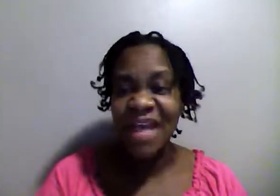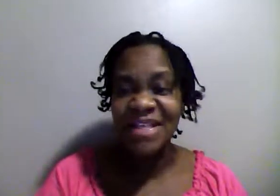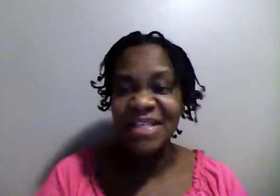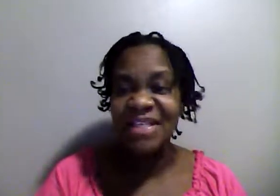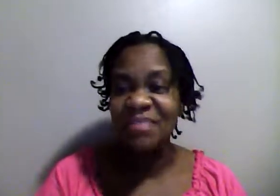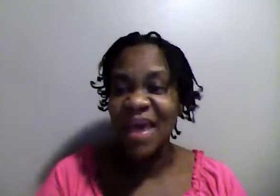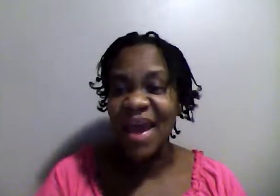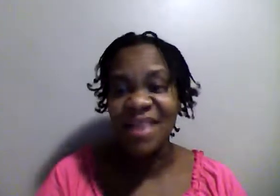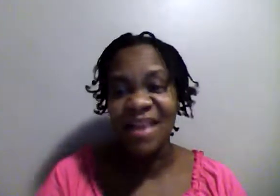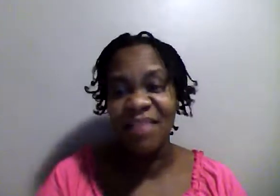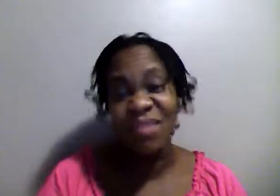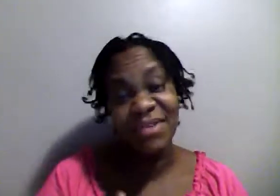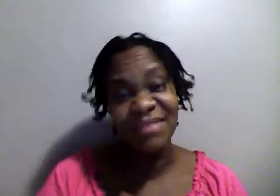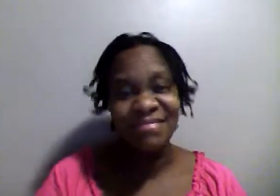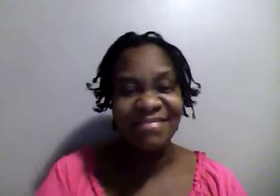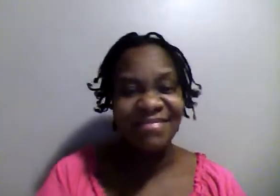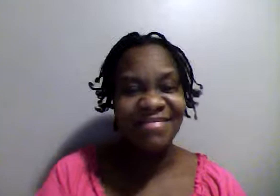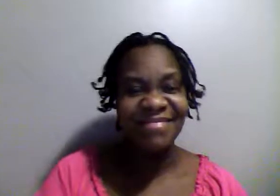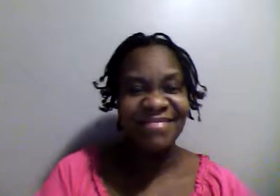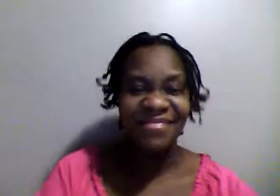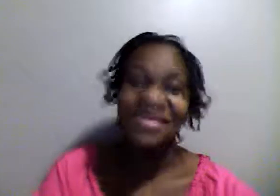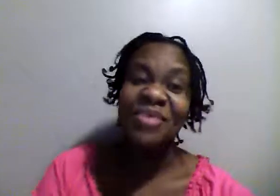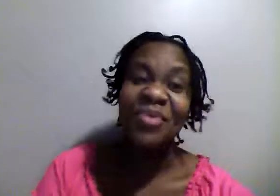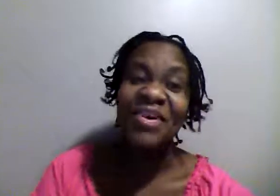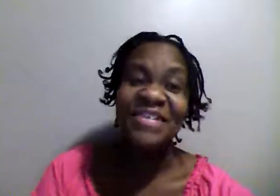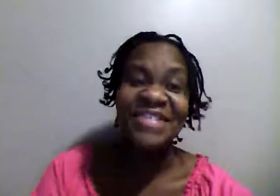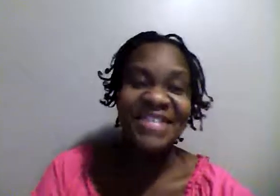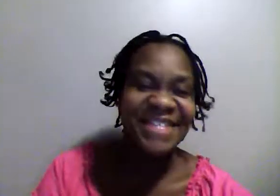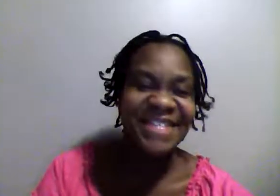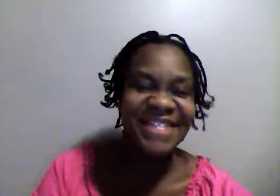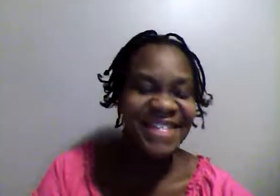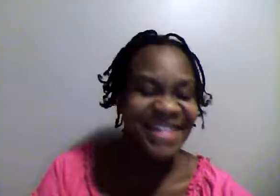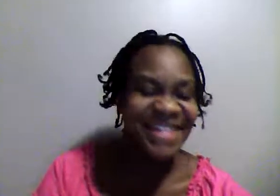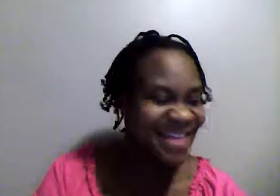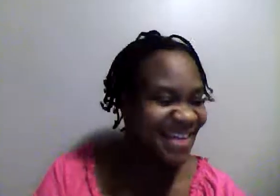is behind that, but it works.